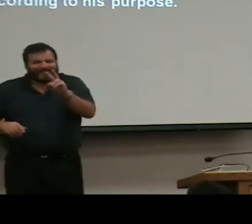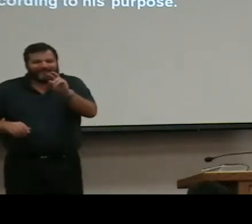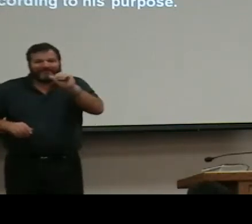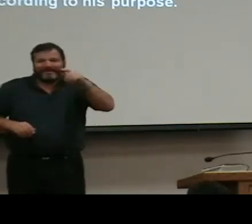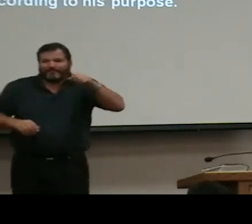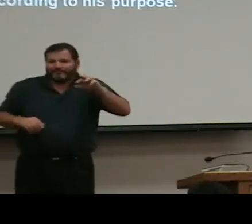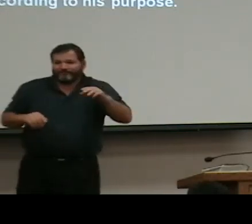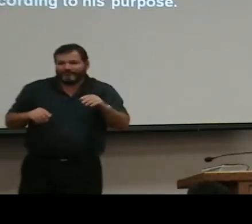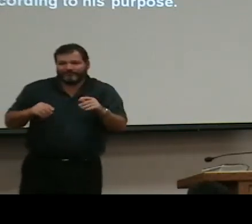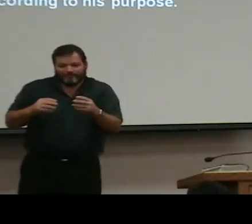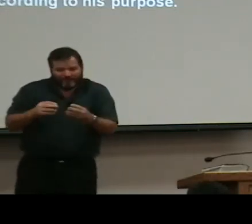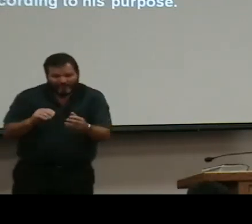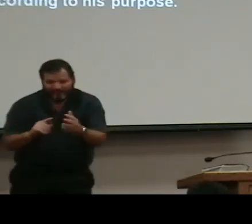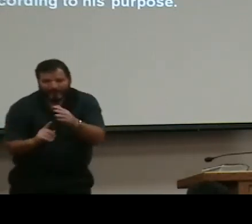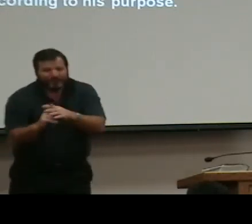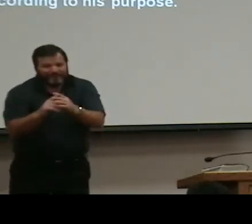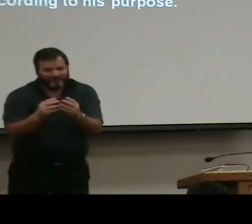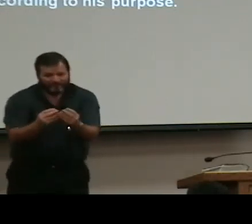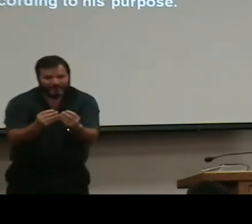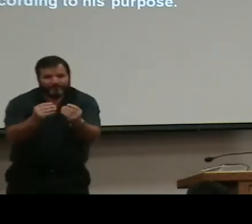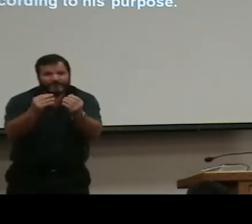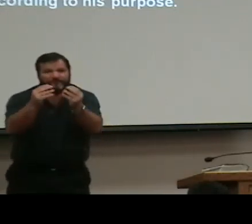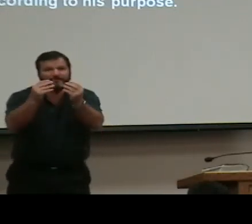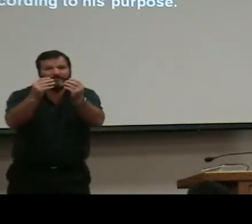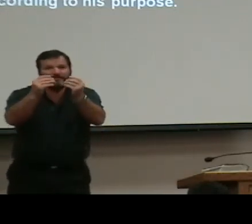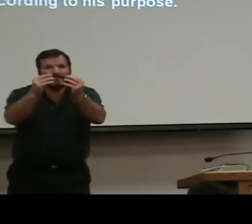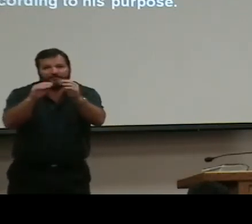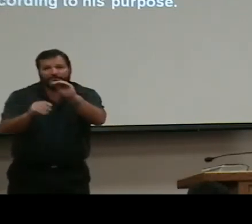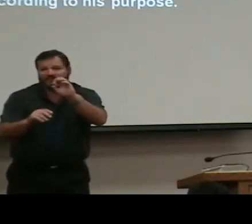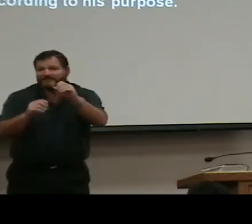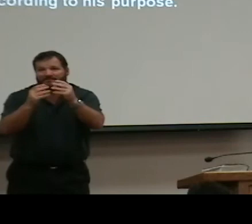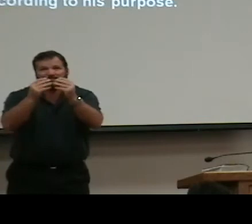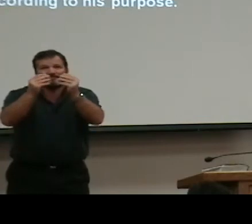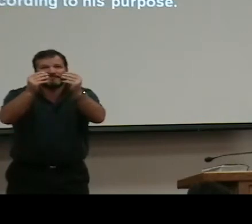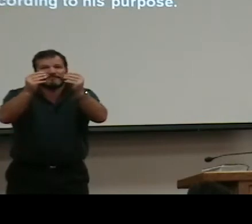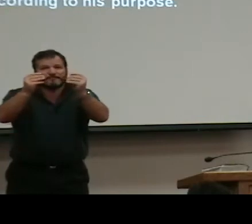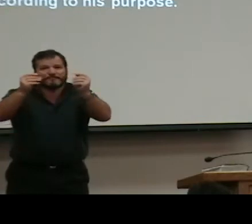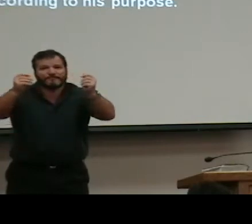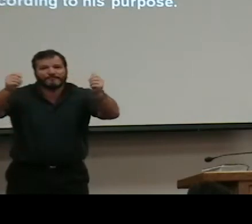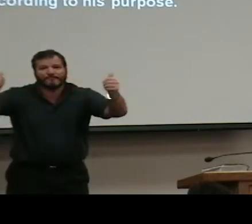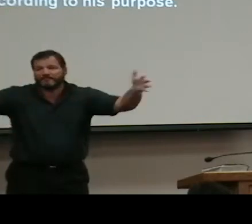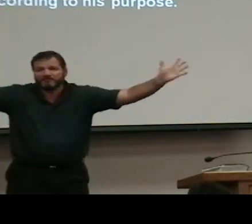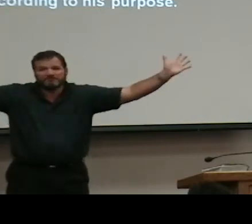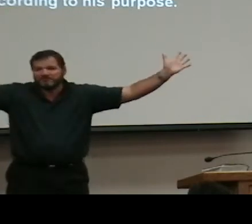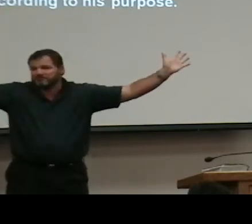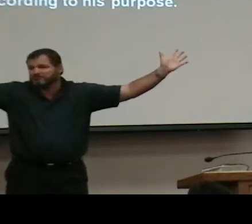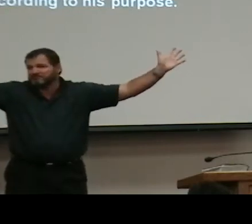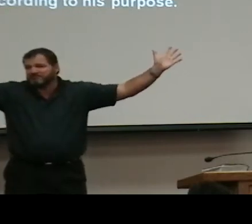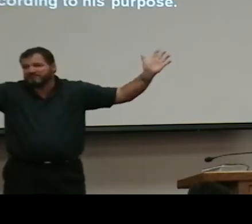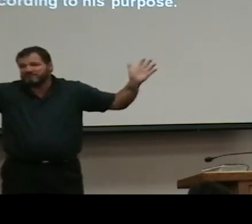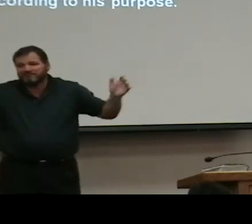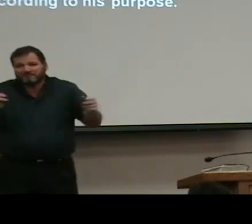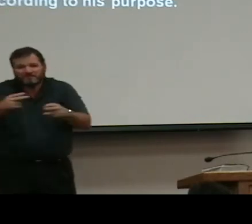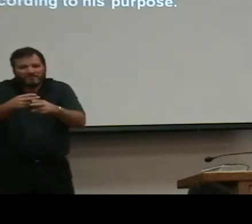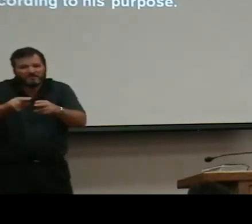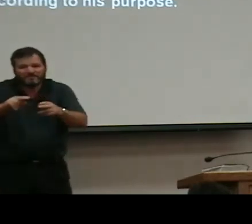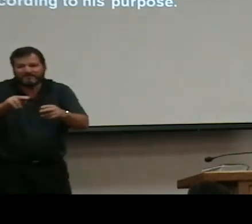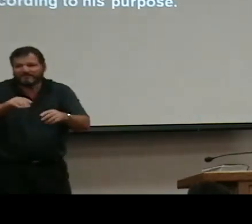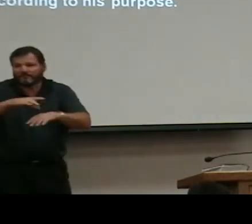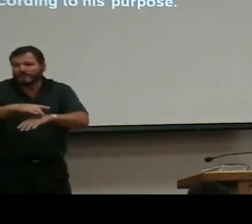a little thing like a vegetable. We're just vapor. That's all we are. We